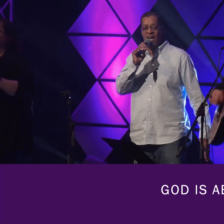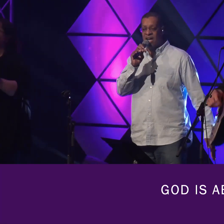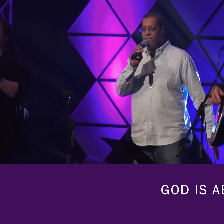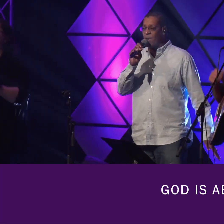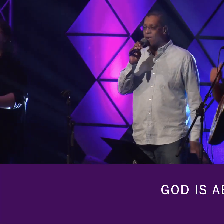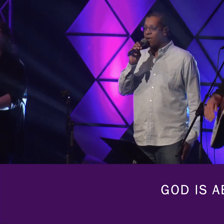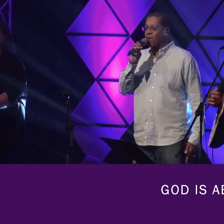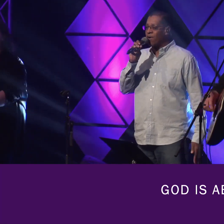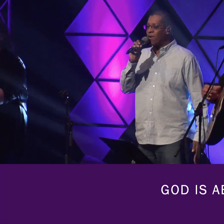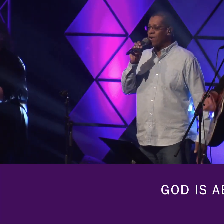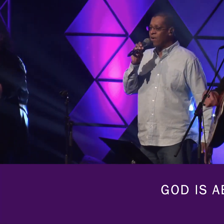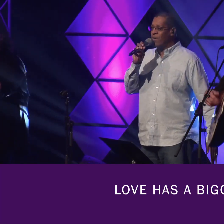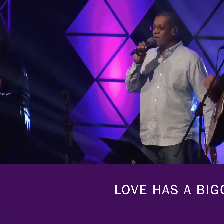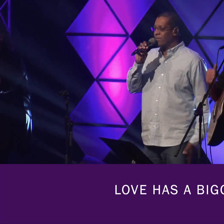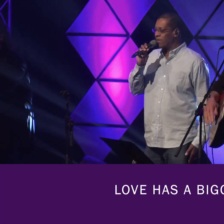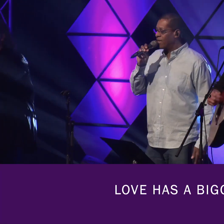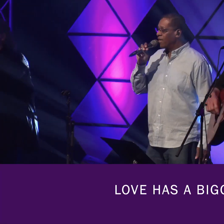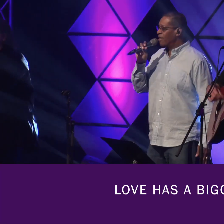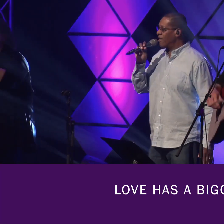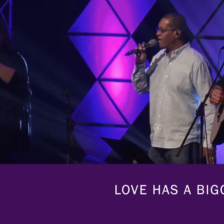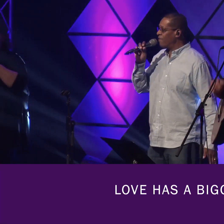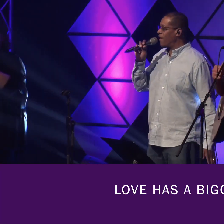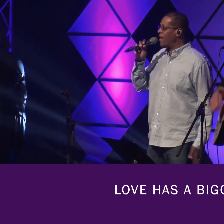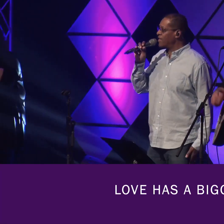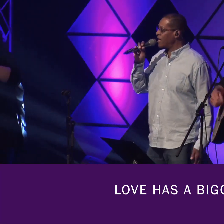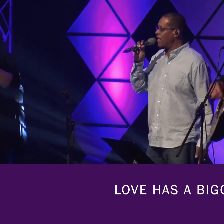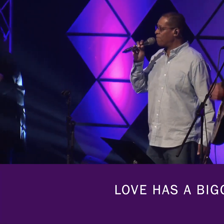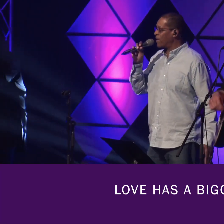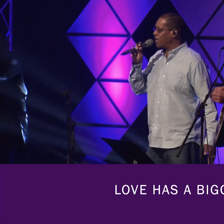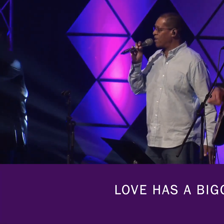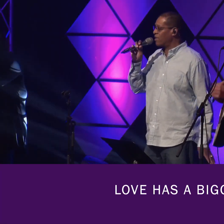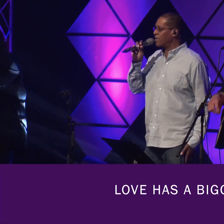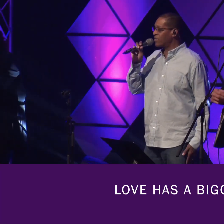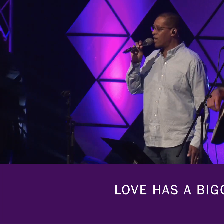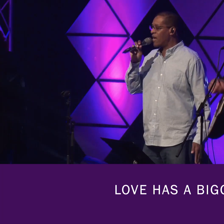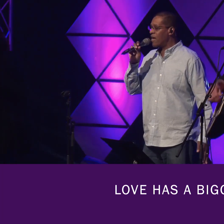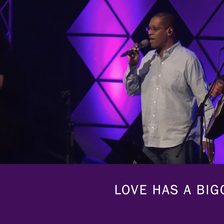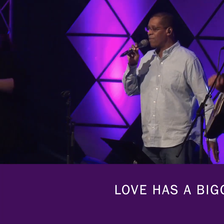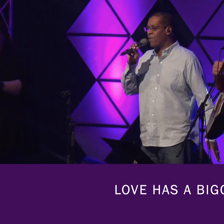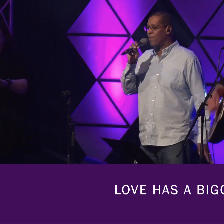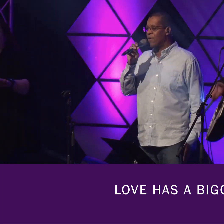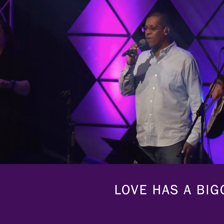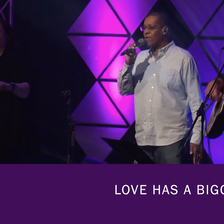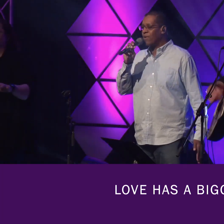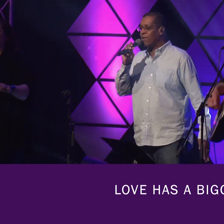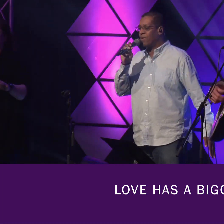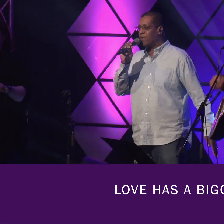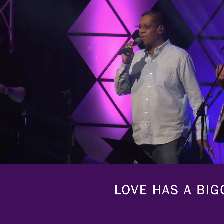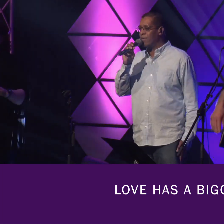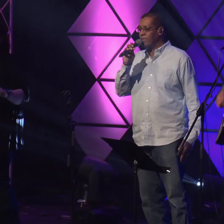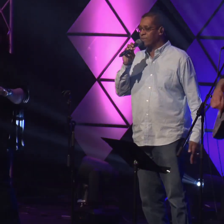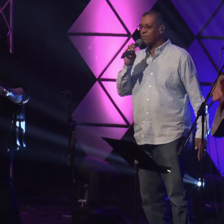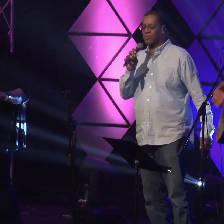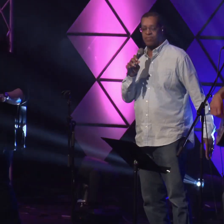is able. Love has a big